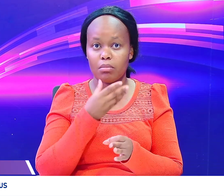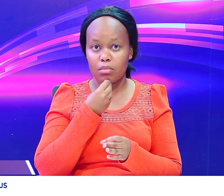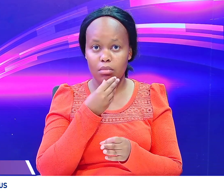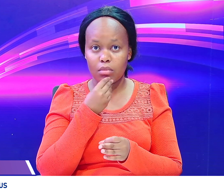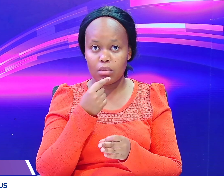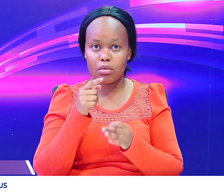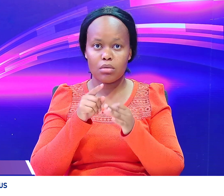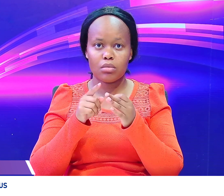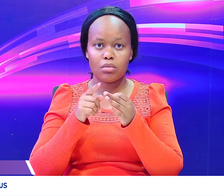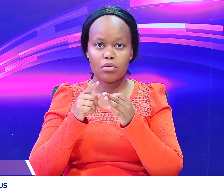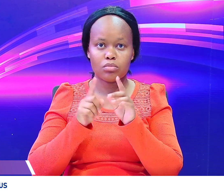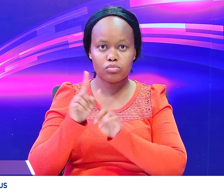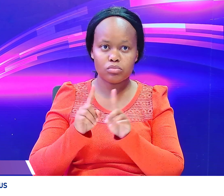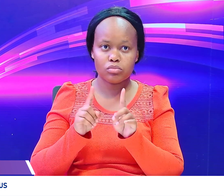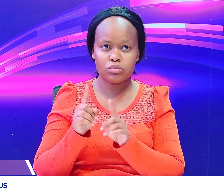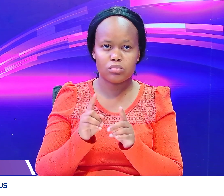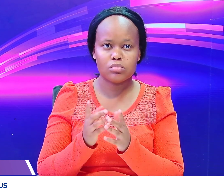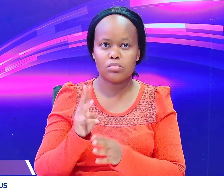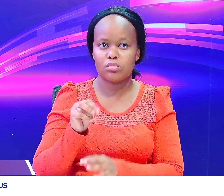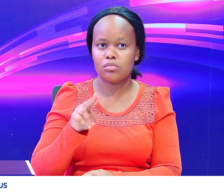if he is fit for trial.